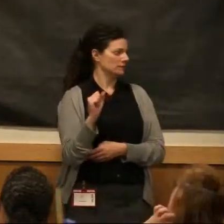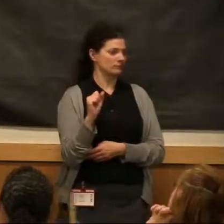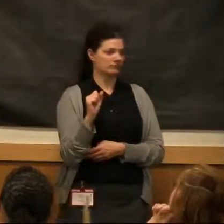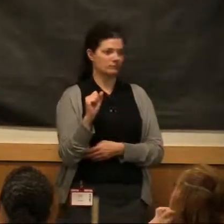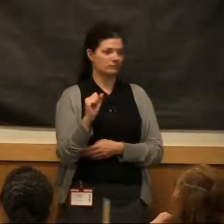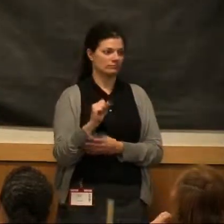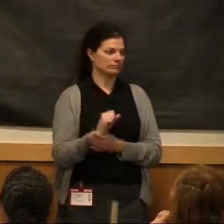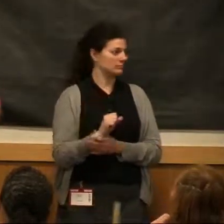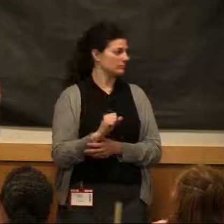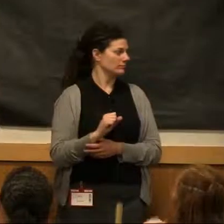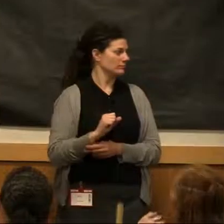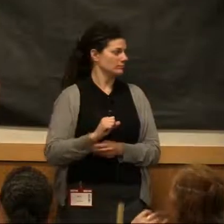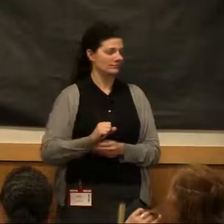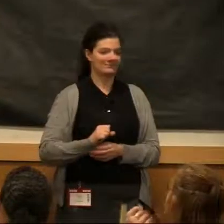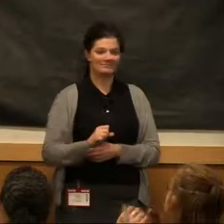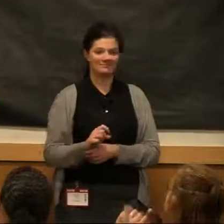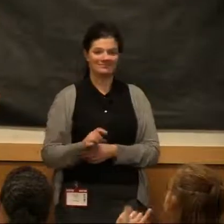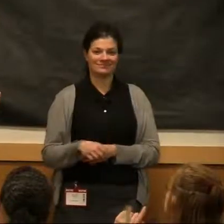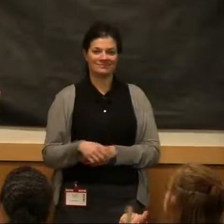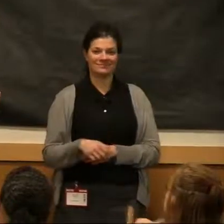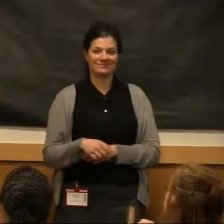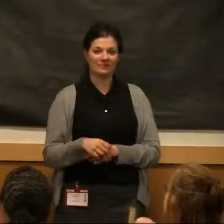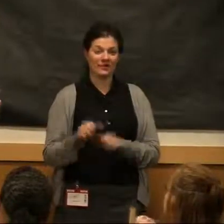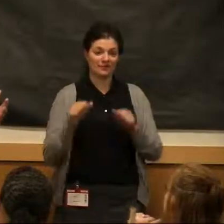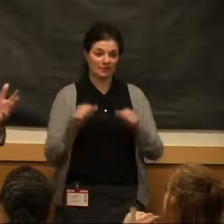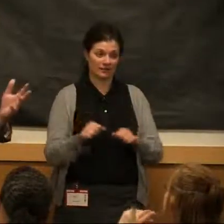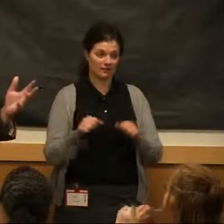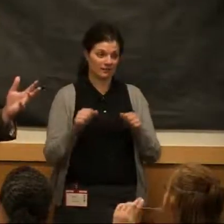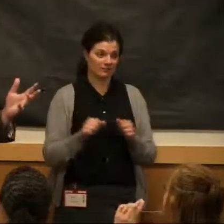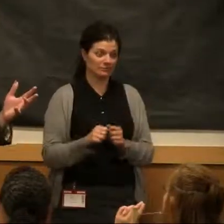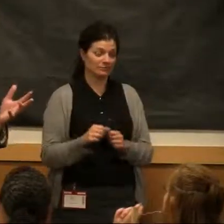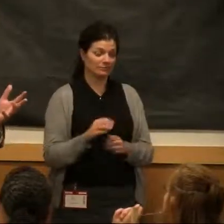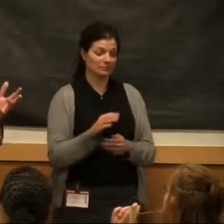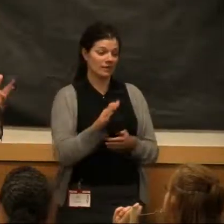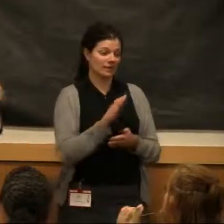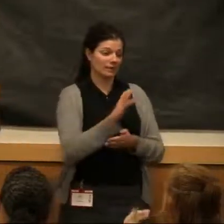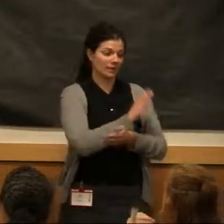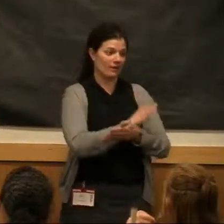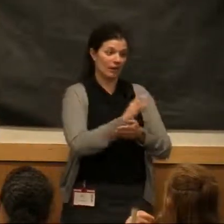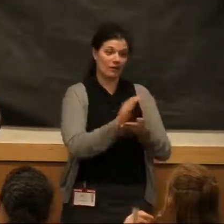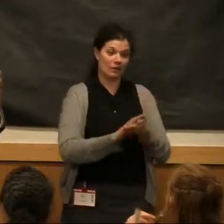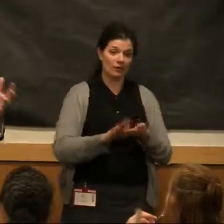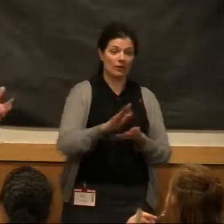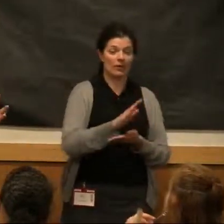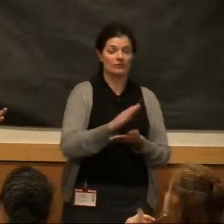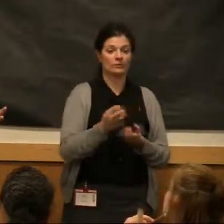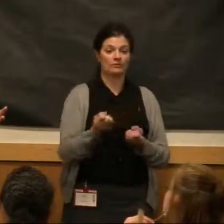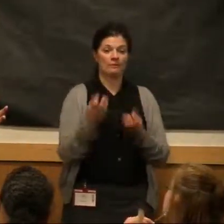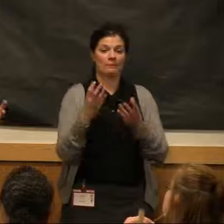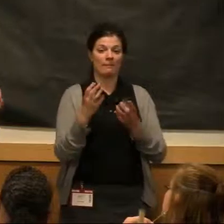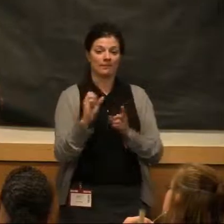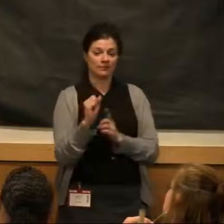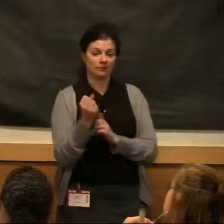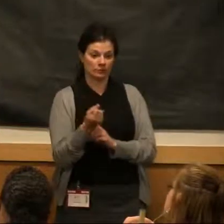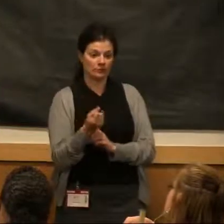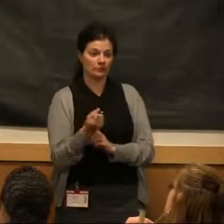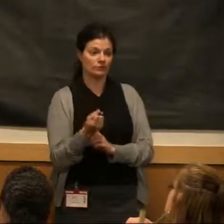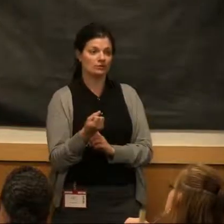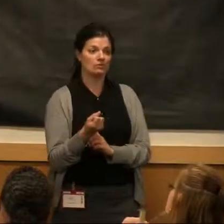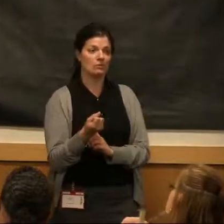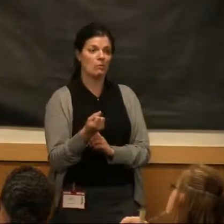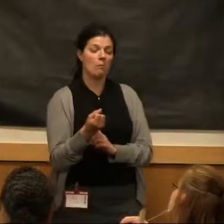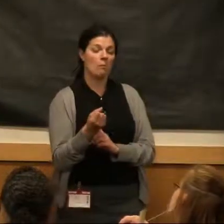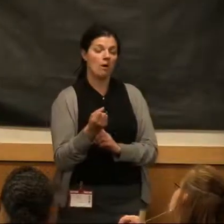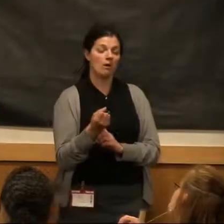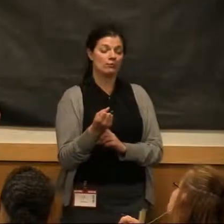clubs? And at least at Colorado College, we have many situations like that, where a student